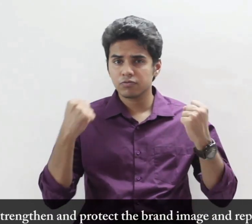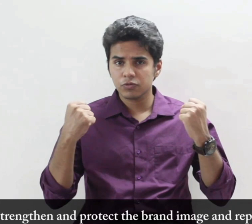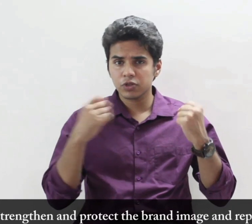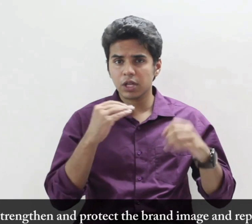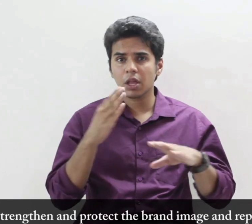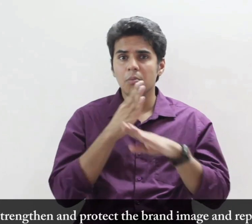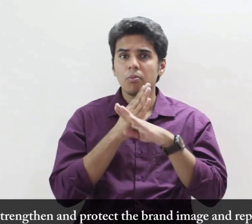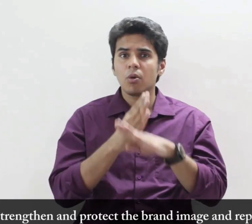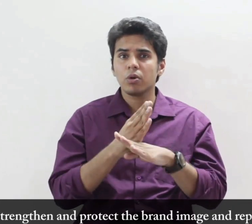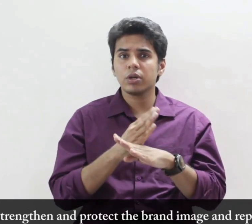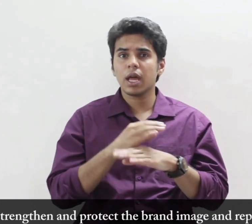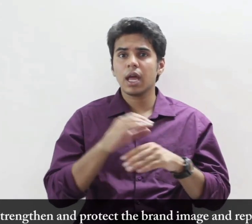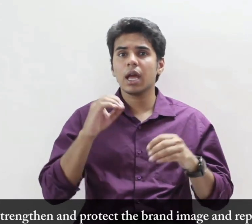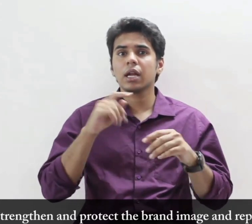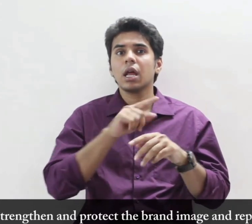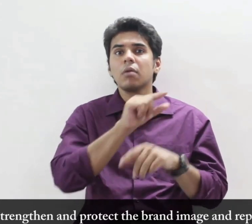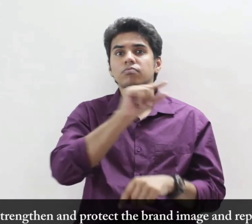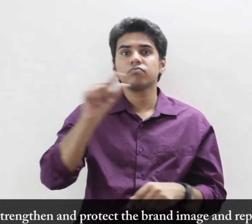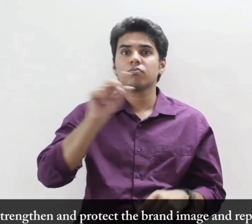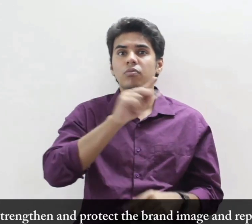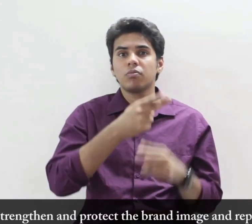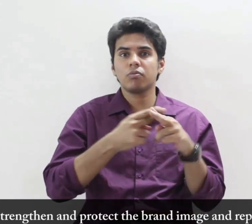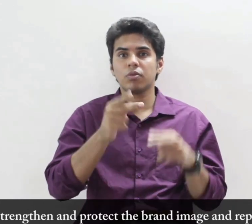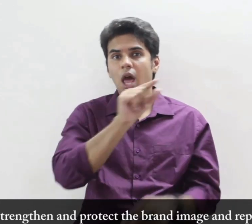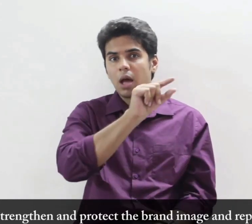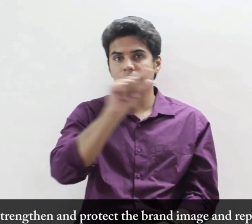strengthen and protect the brand image and reputation.